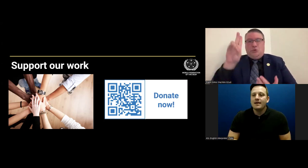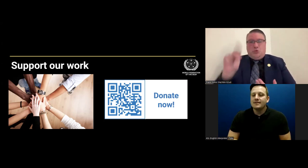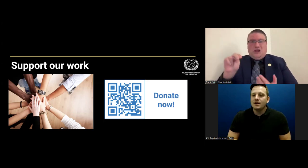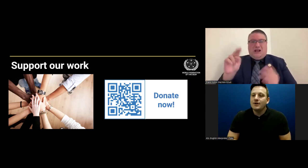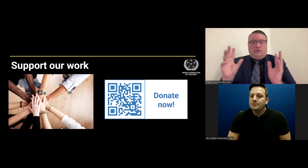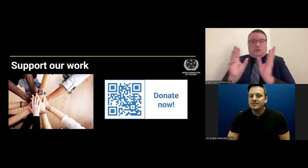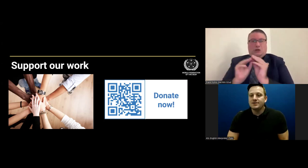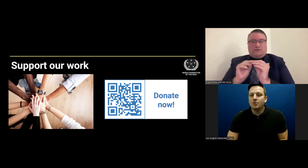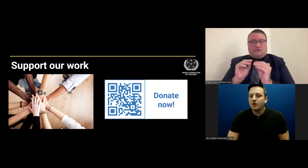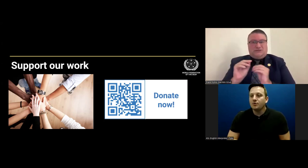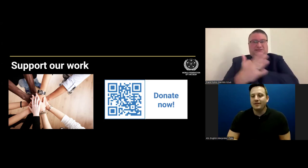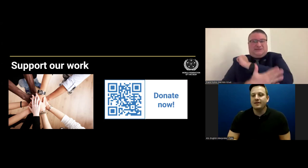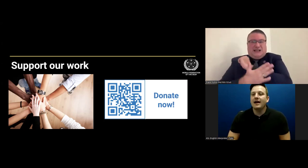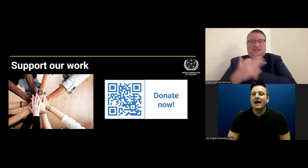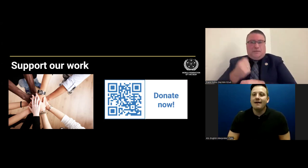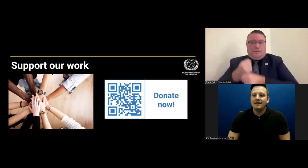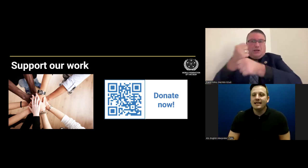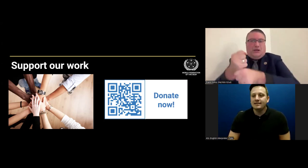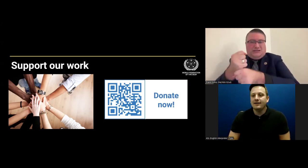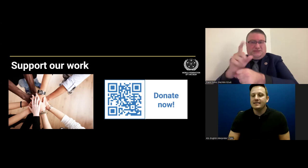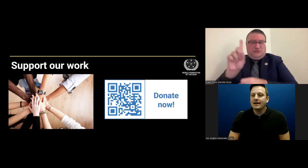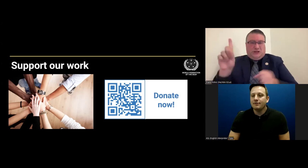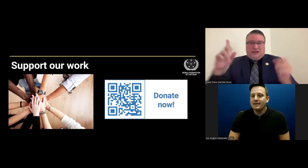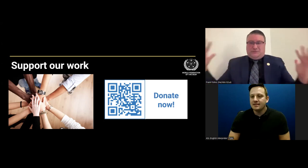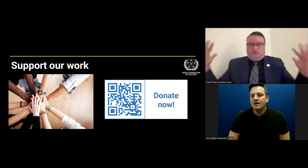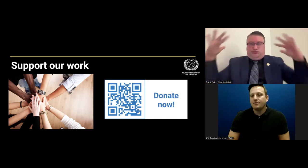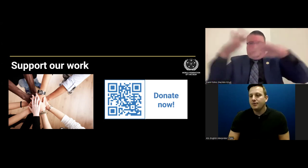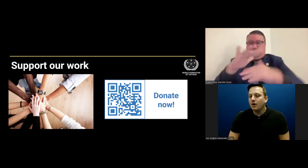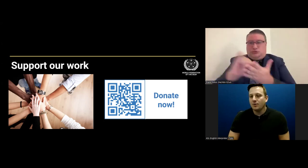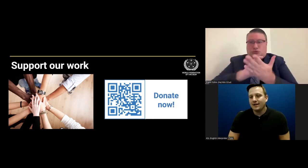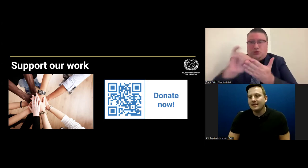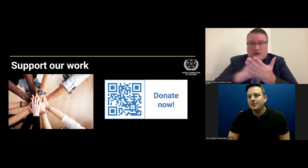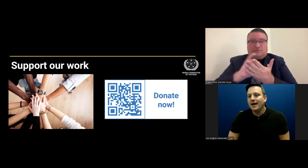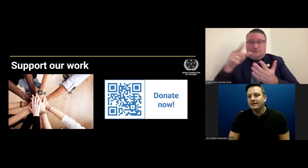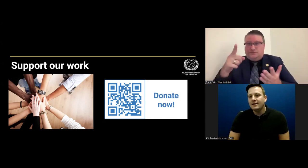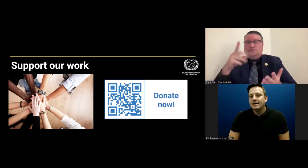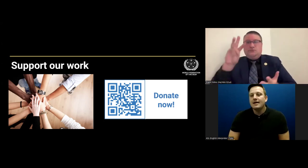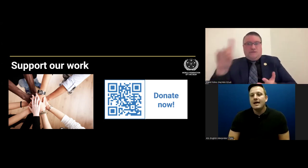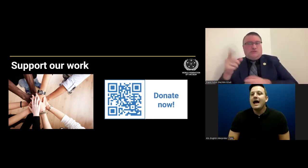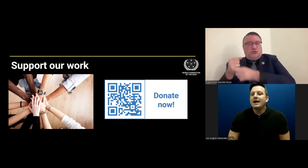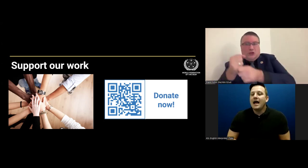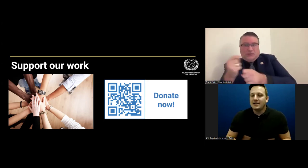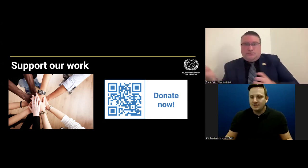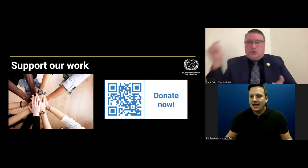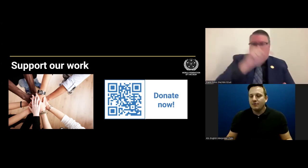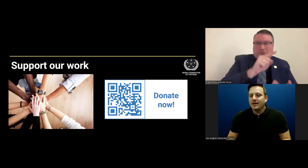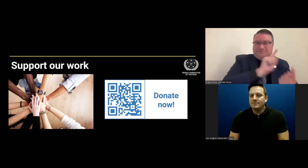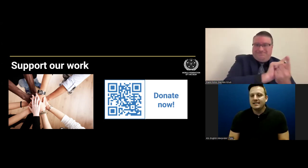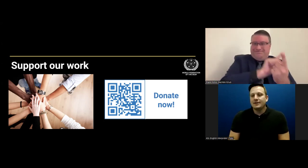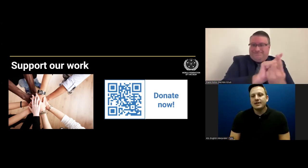This also helps us in our work with advocating to various governments through our work at the UN. As